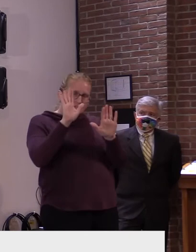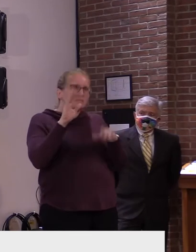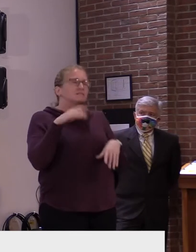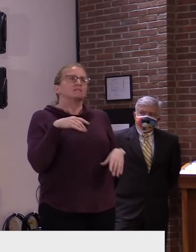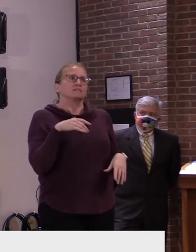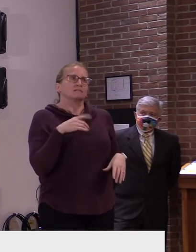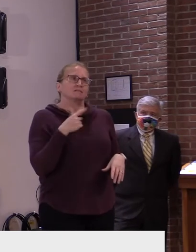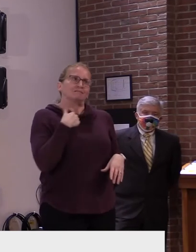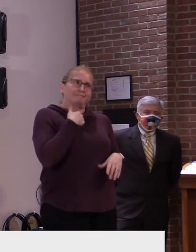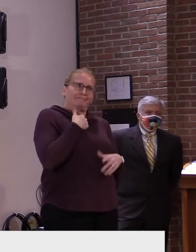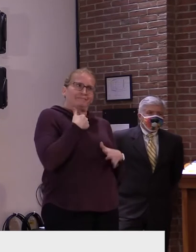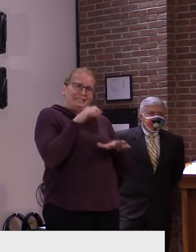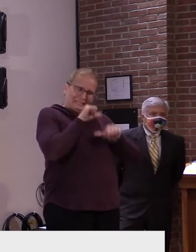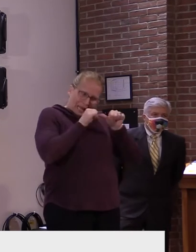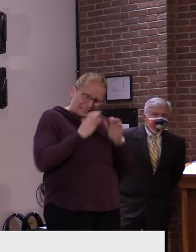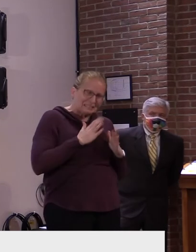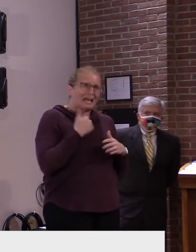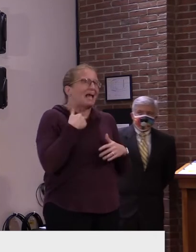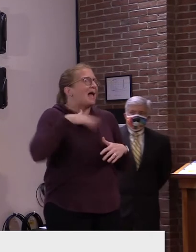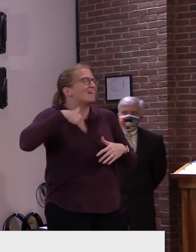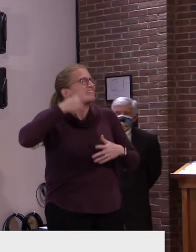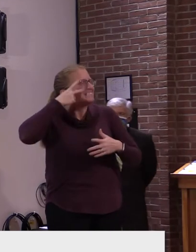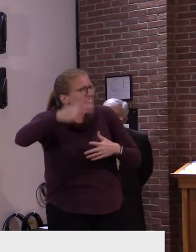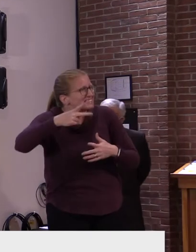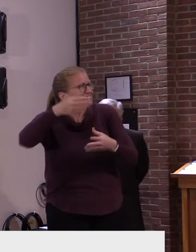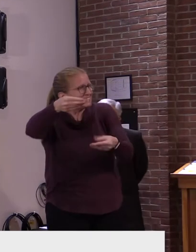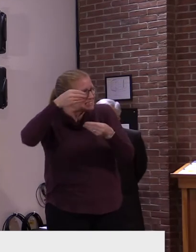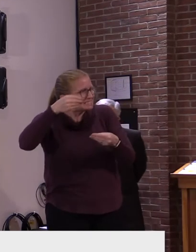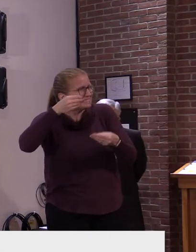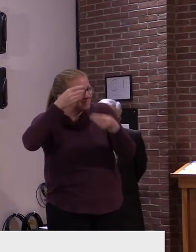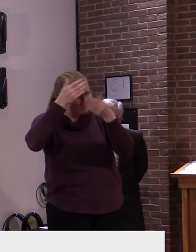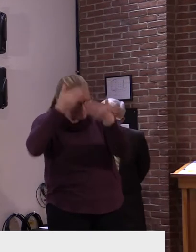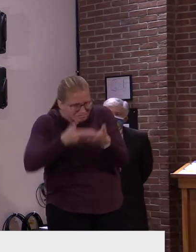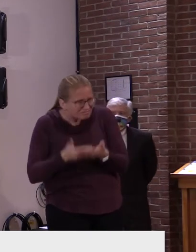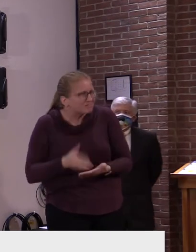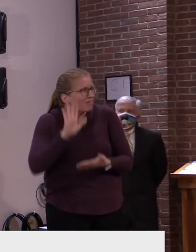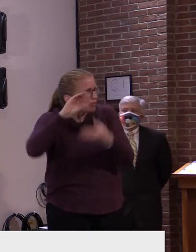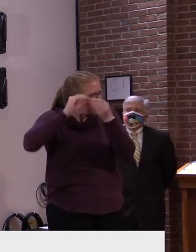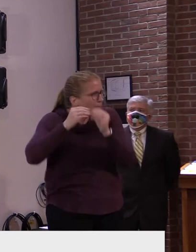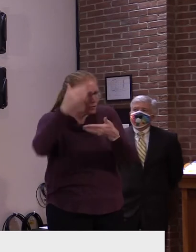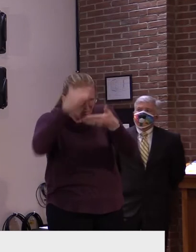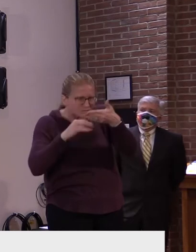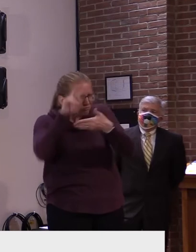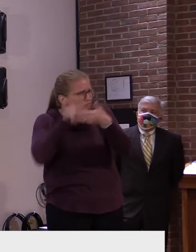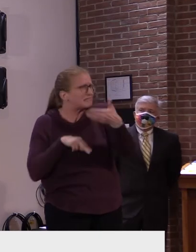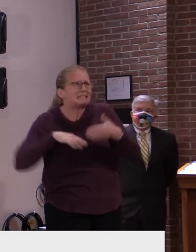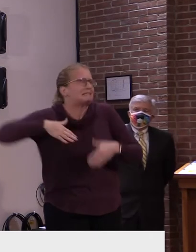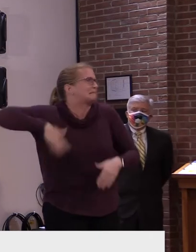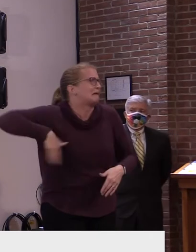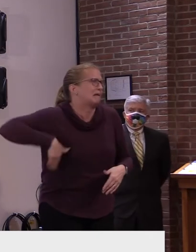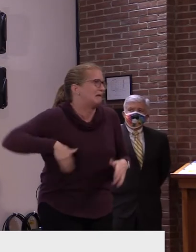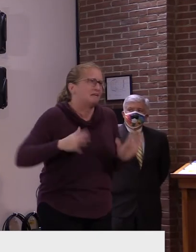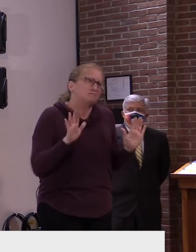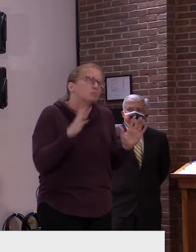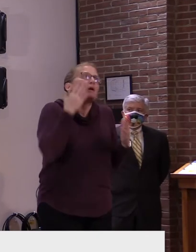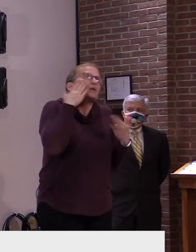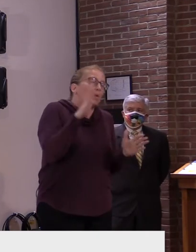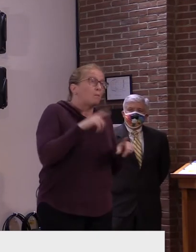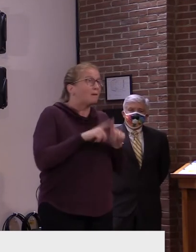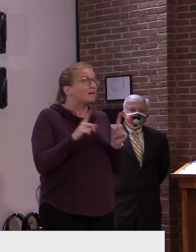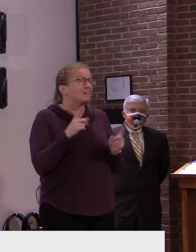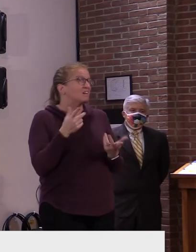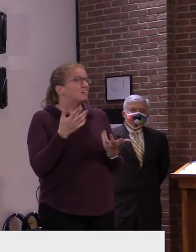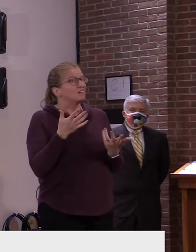really see this data and understand it better but the reality is even if it was 75 percent you know that's